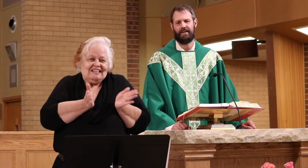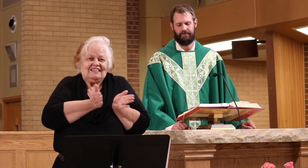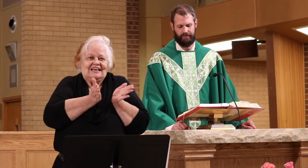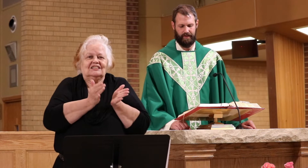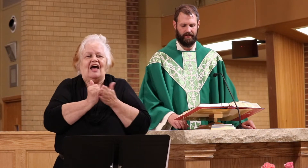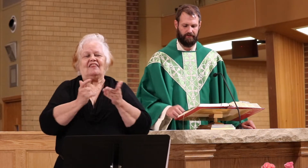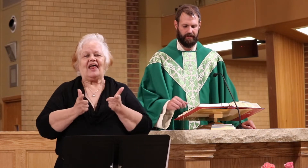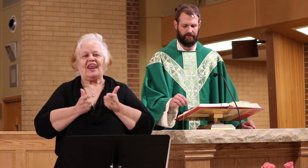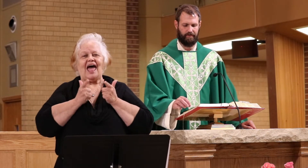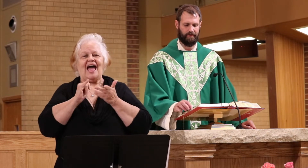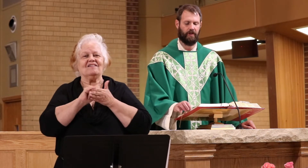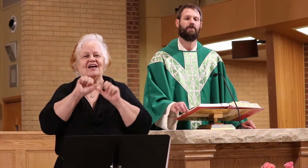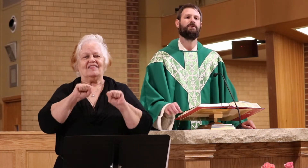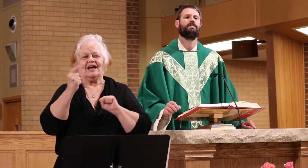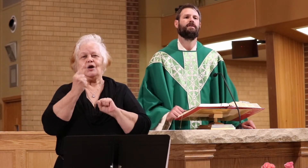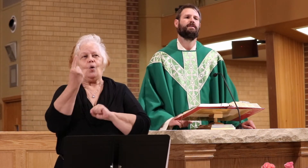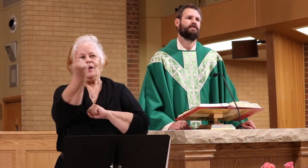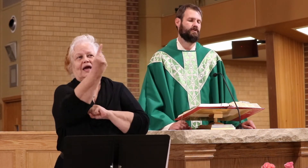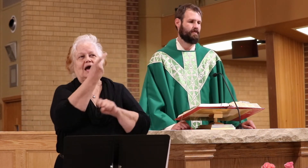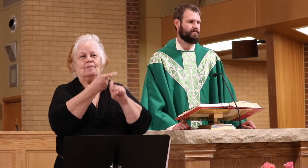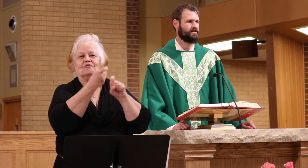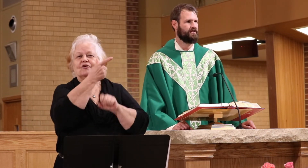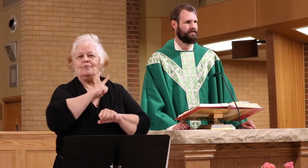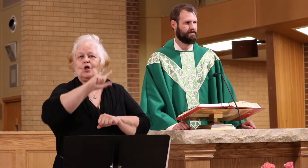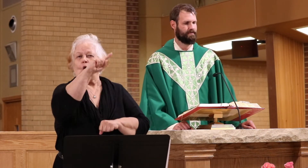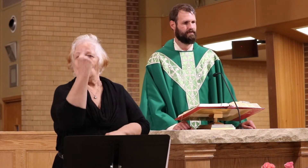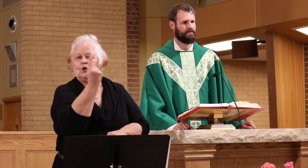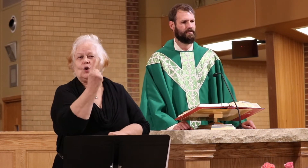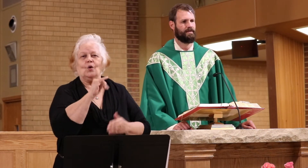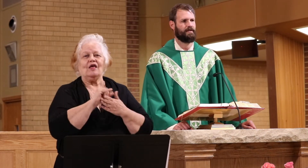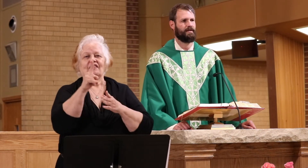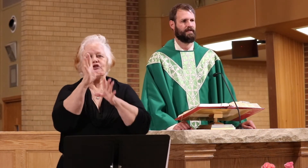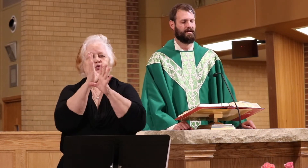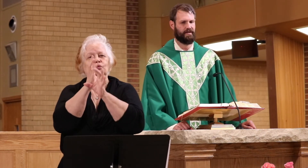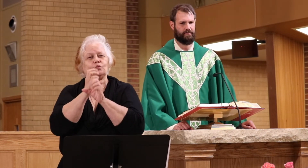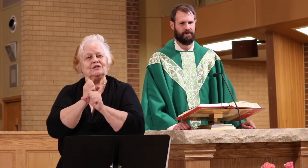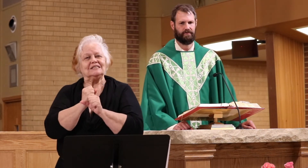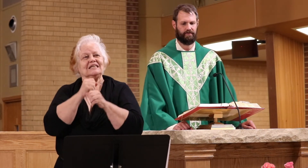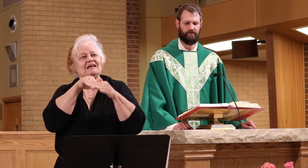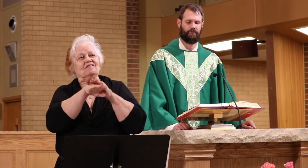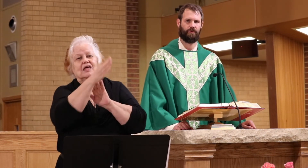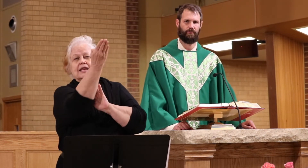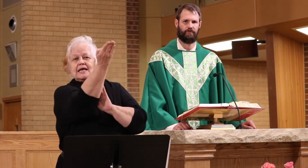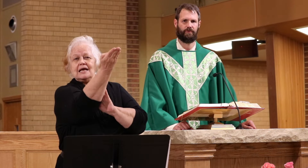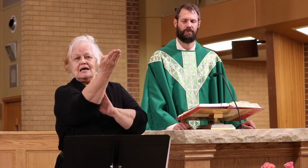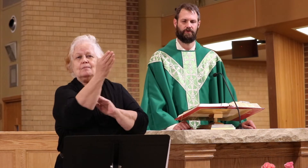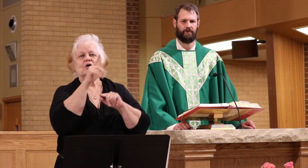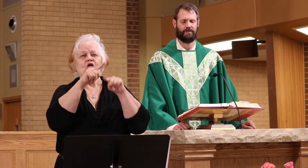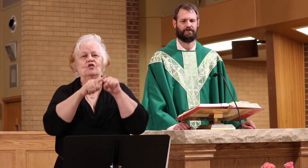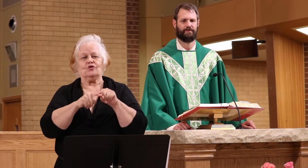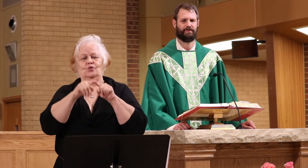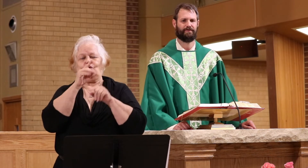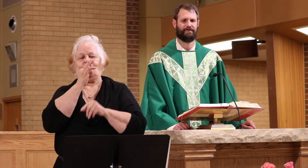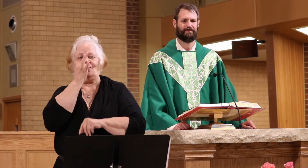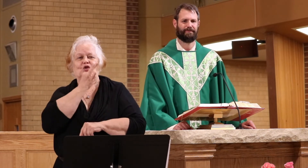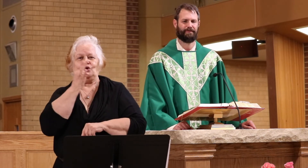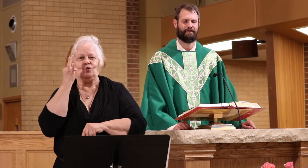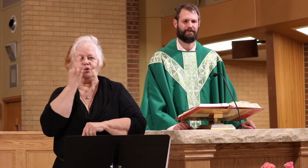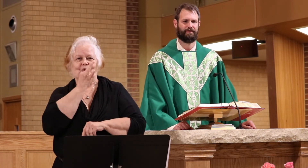the life that can only come from Him alone, that you may receive in Him through the Eucharist.